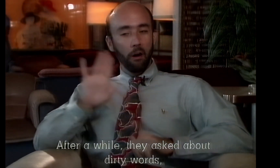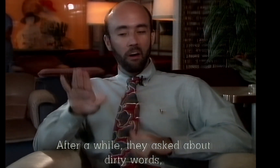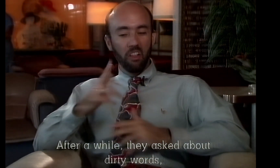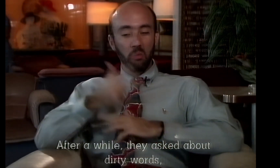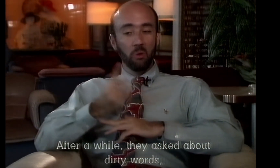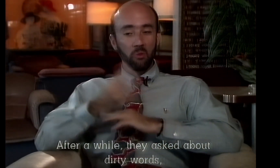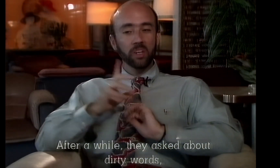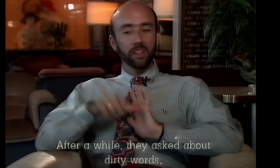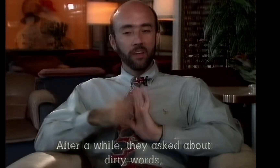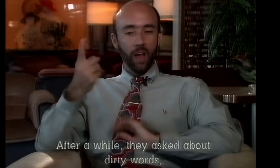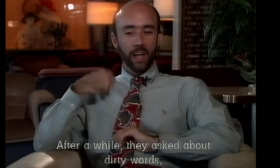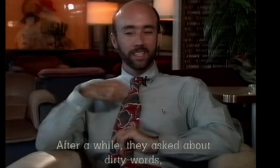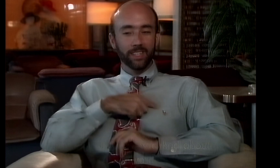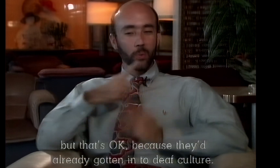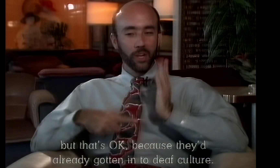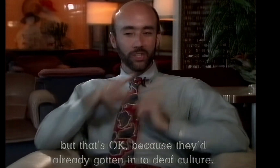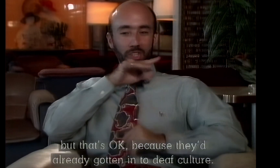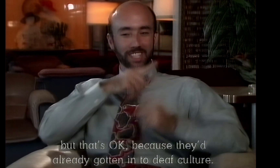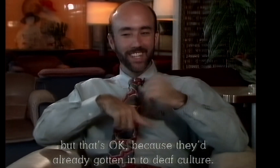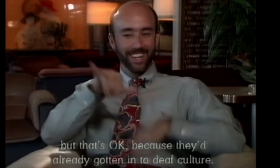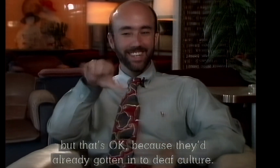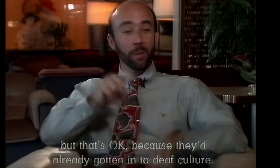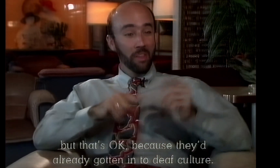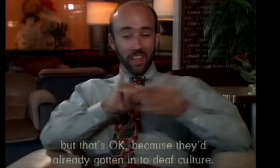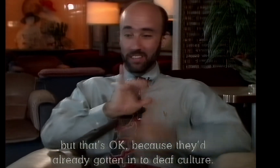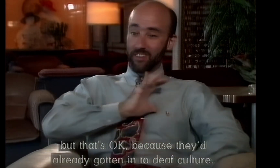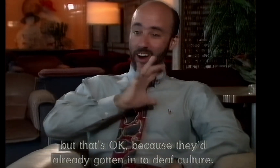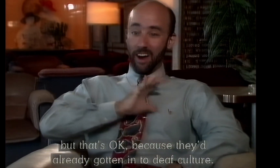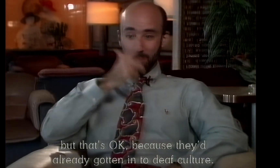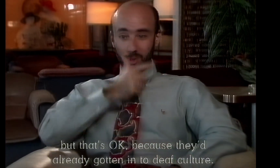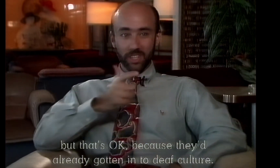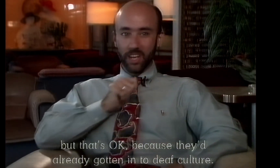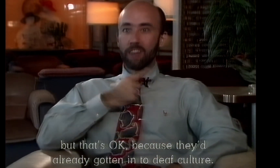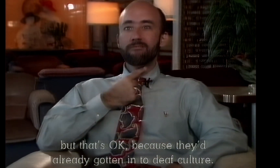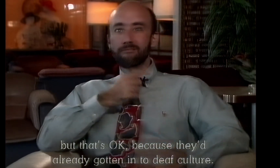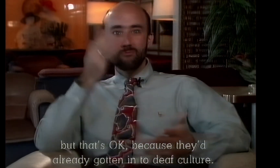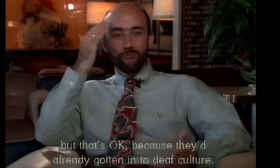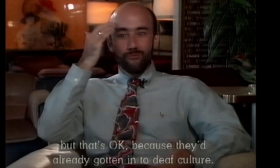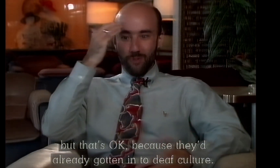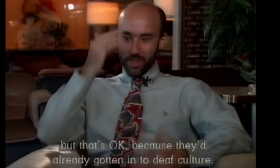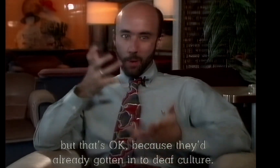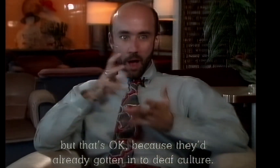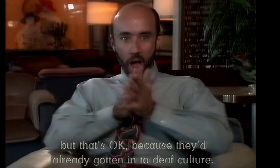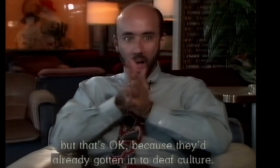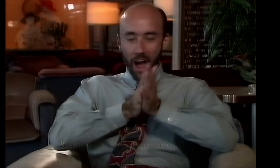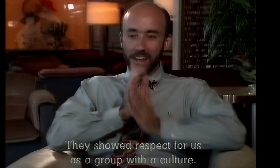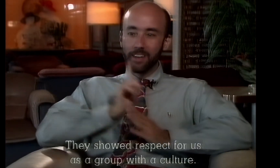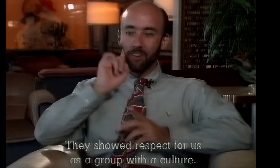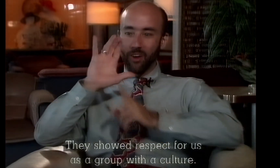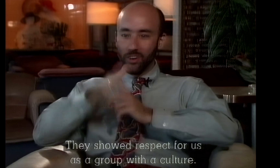starting to ask us how to sign the dirty words, but that's okay, because they had already gotten into deaf culture. They showed respect for us as a group with